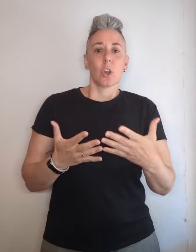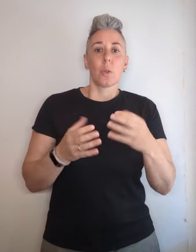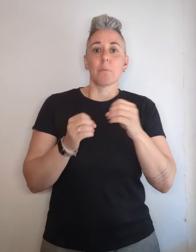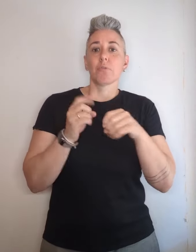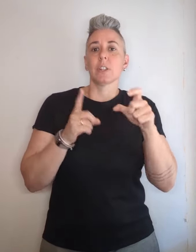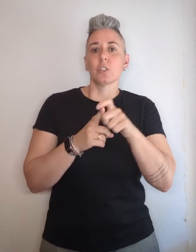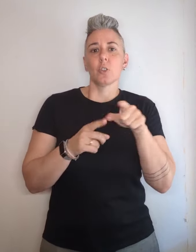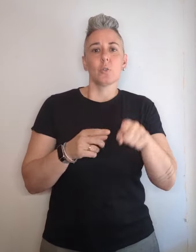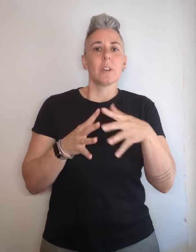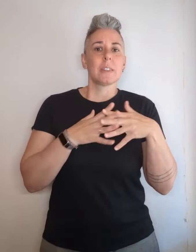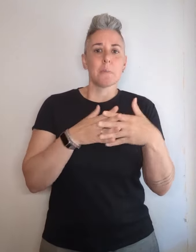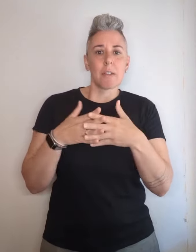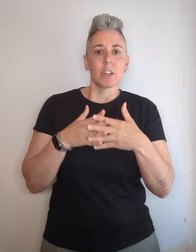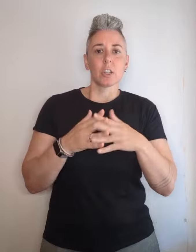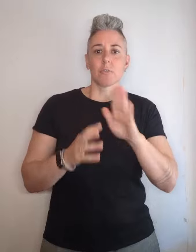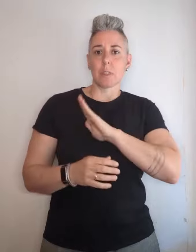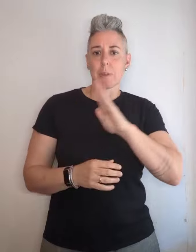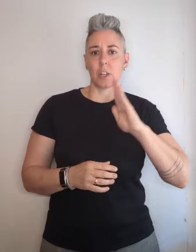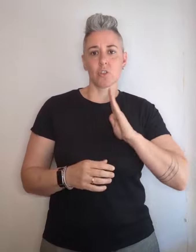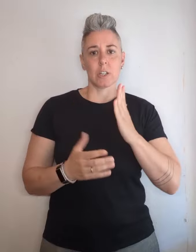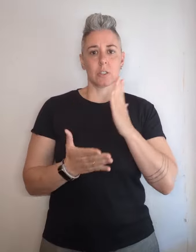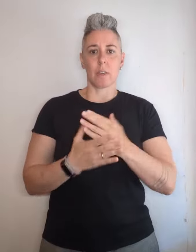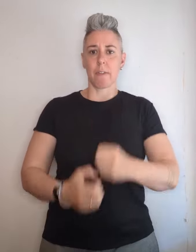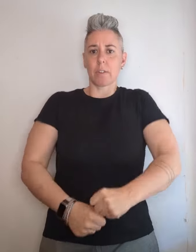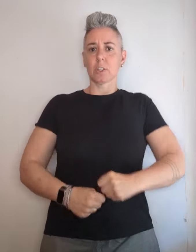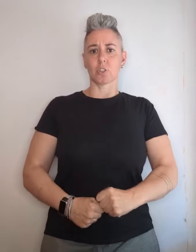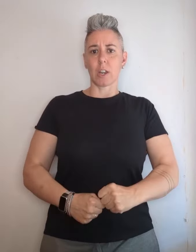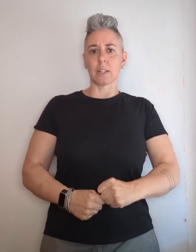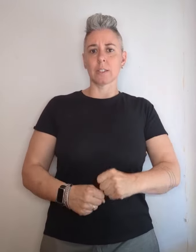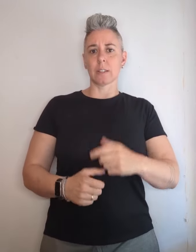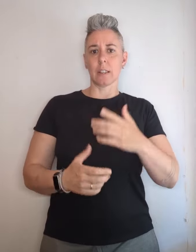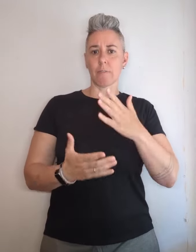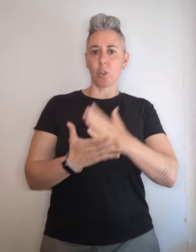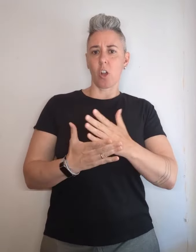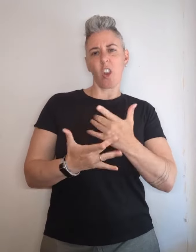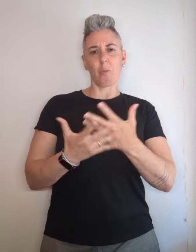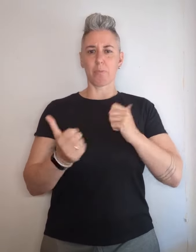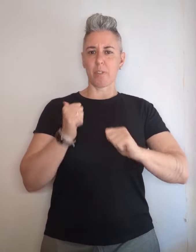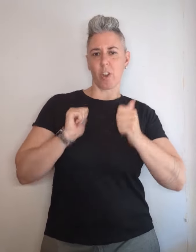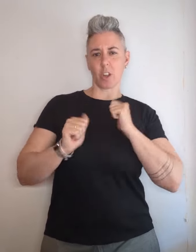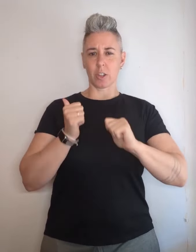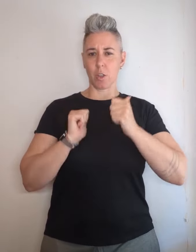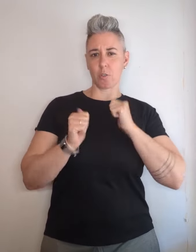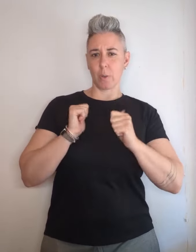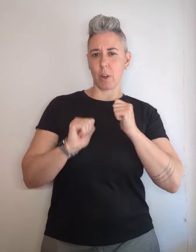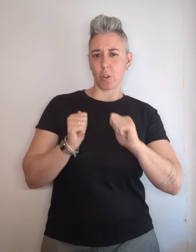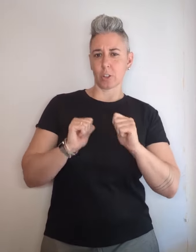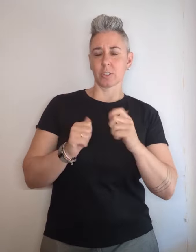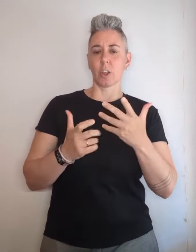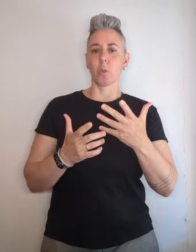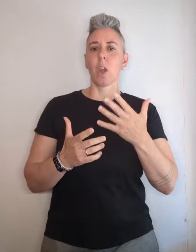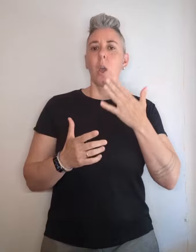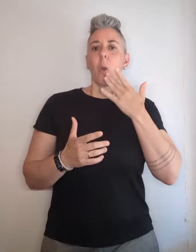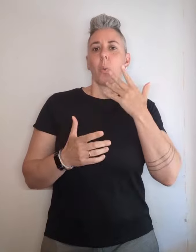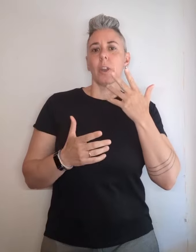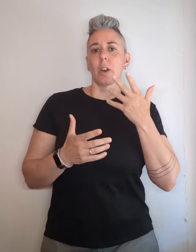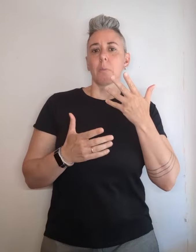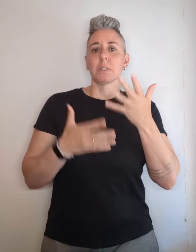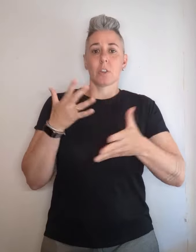in Brigadoon, the Americans are in the military, so they're very straight, they've got a lot of bravado going on. So when I'm signing